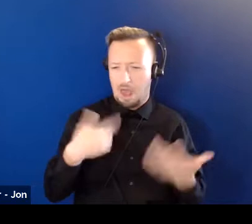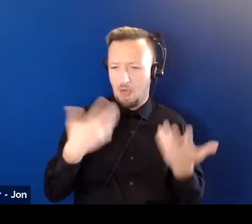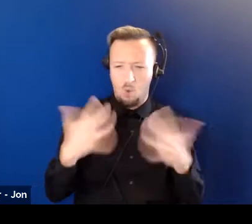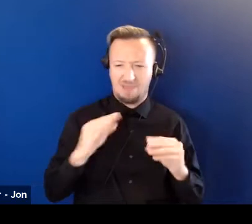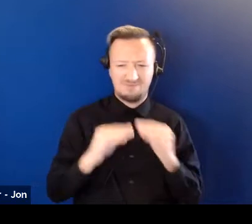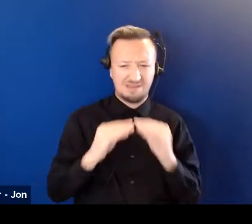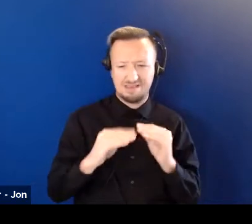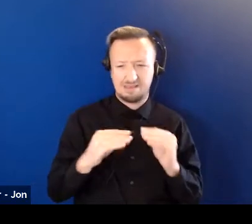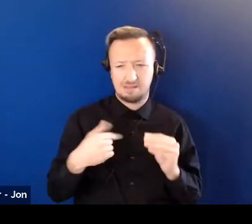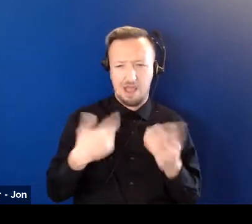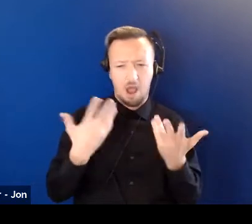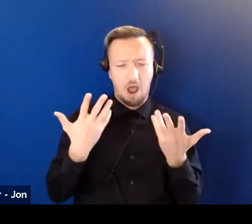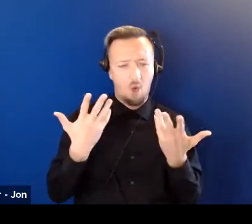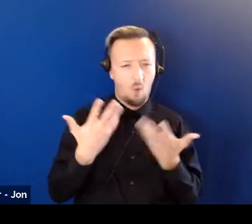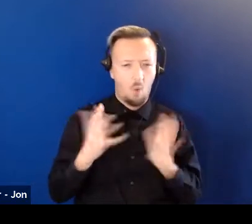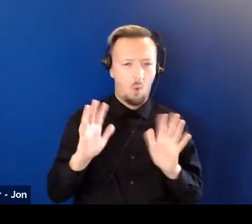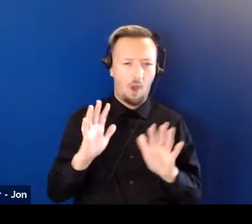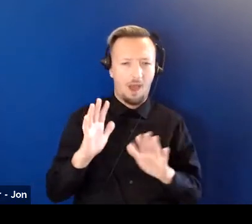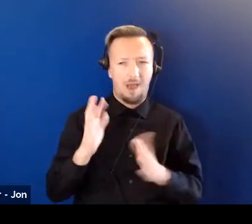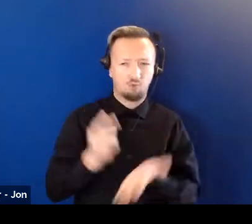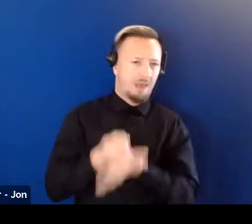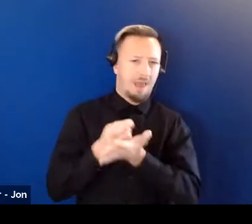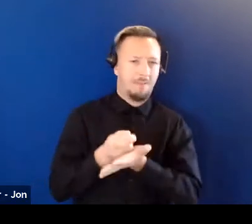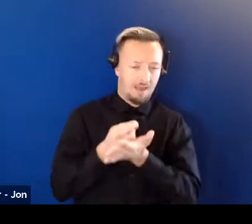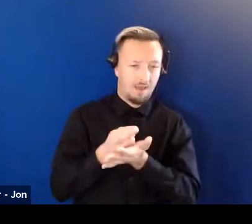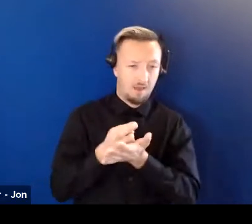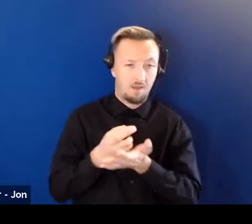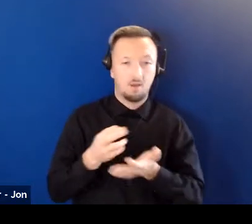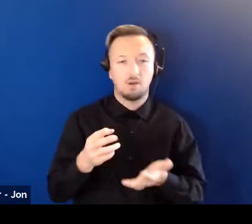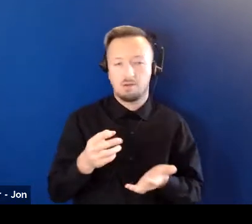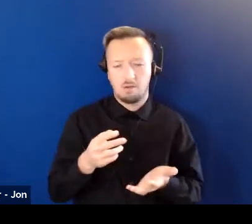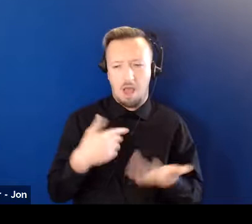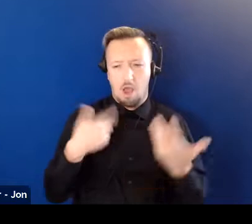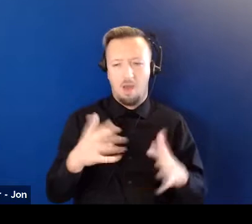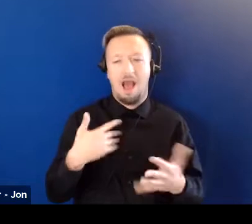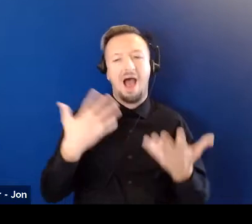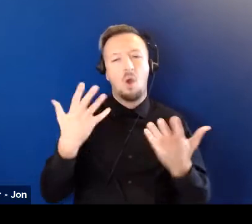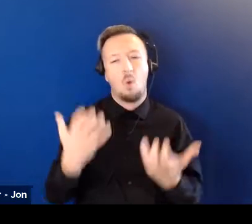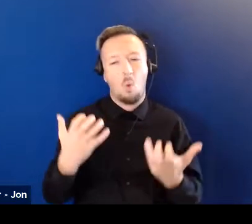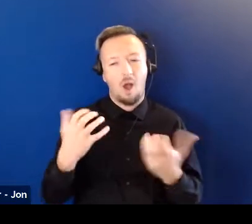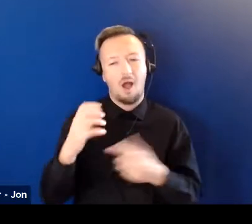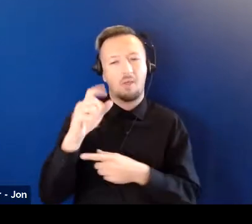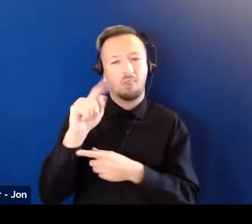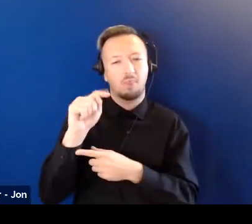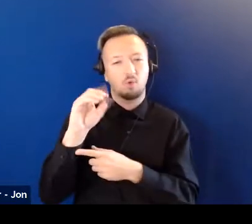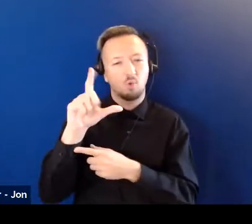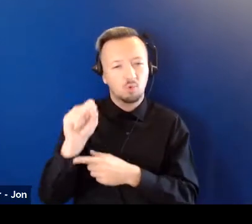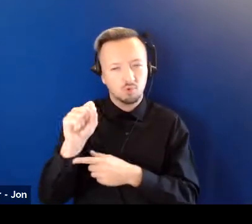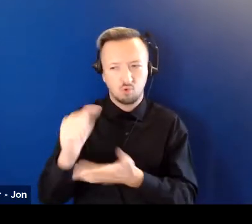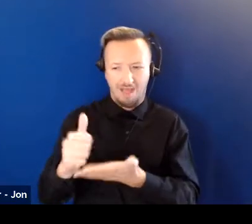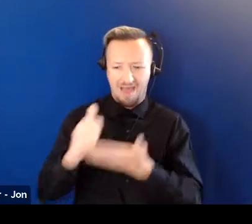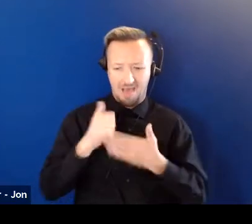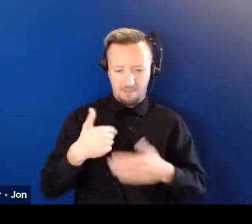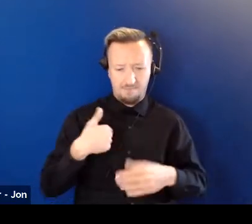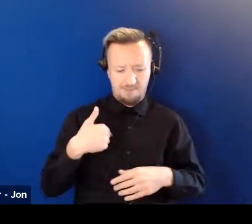to live my life independently, participate in my local economy, and be engaged in my community. So this runs into like the